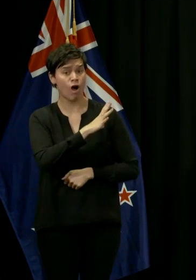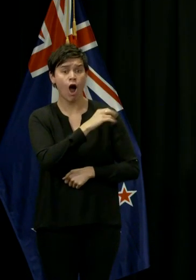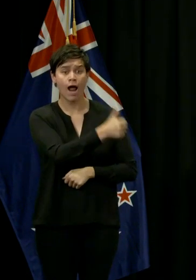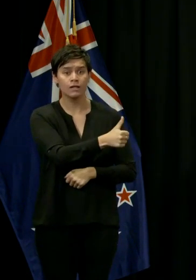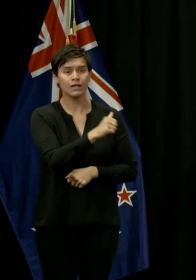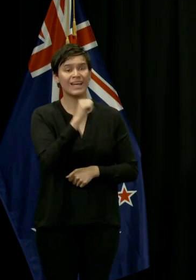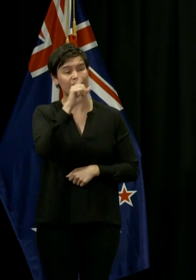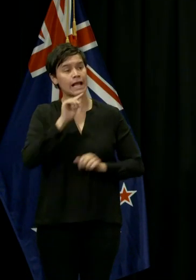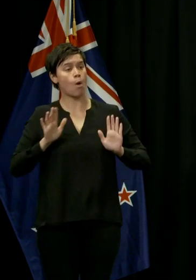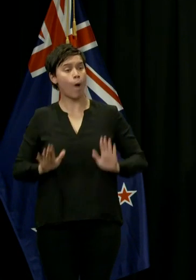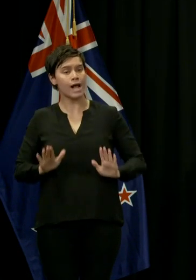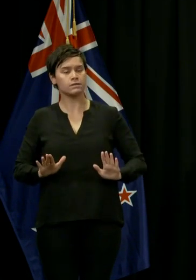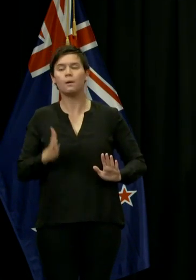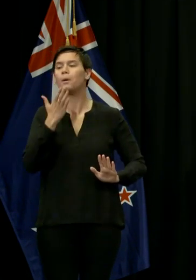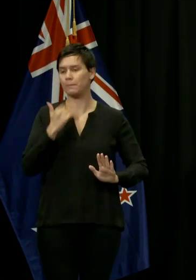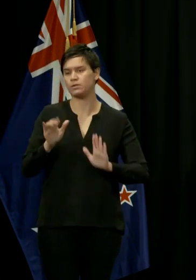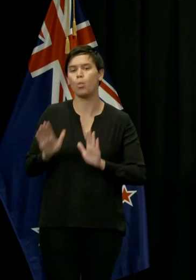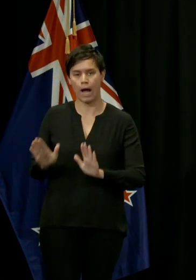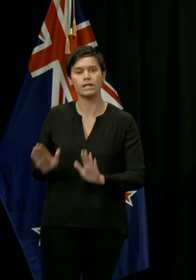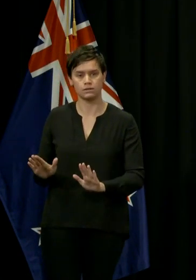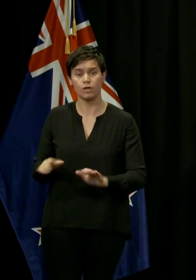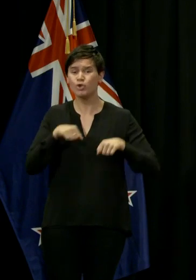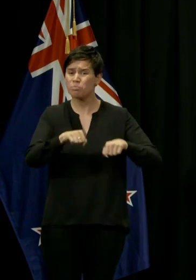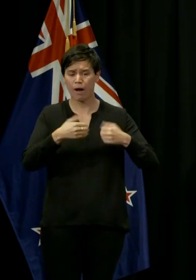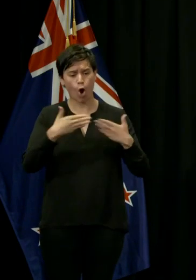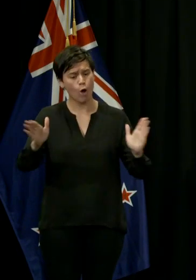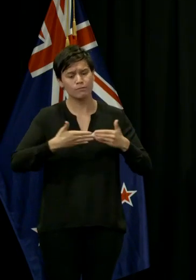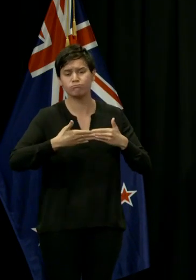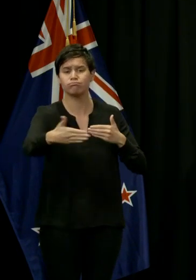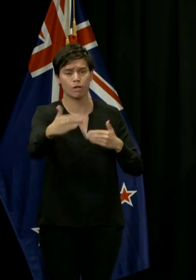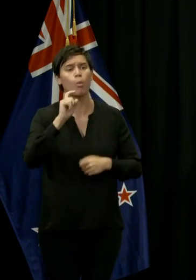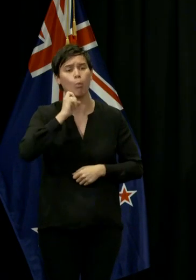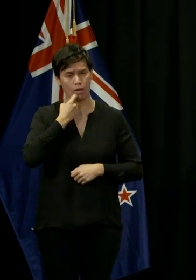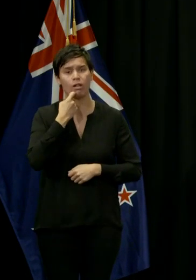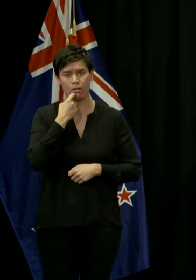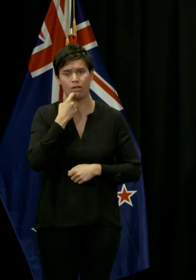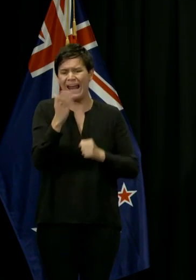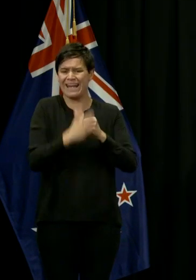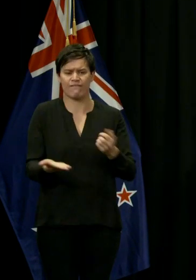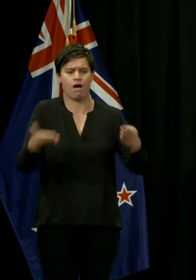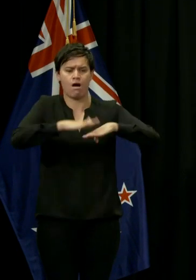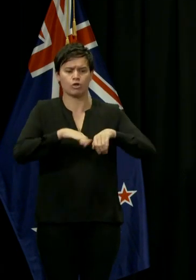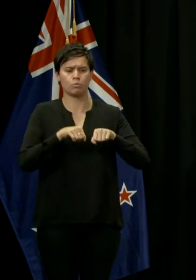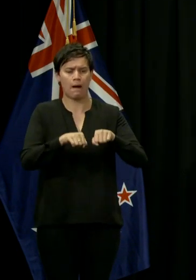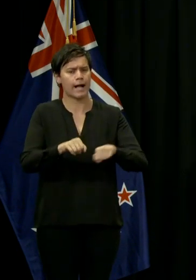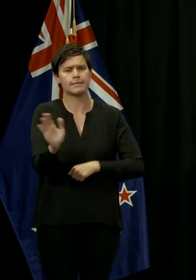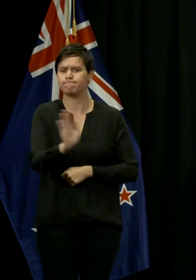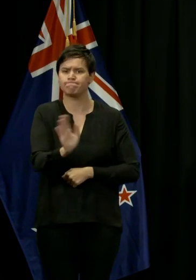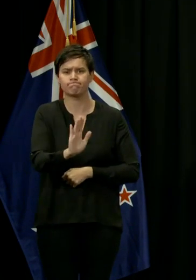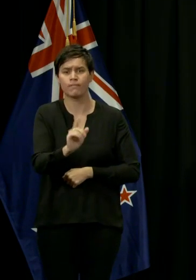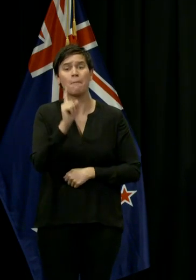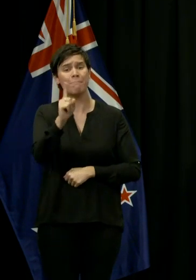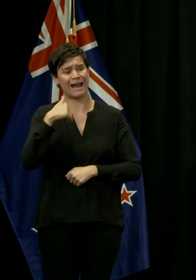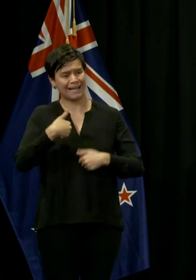today, it will be there for you tomorrow, and the day after that. We must give time for supermarkets